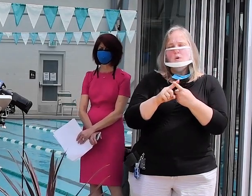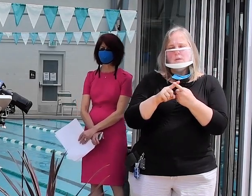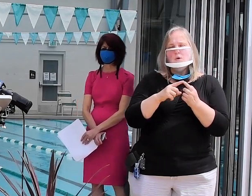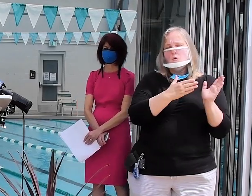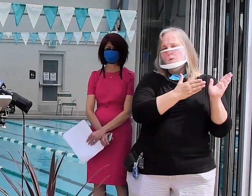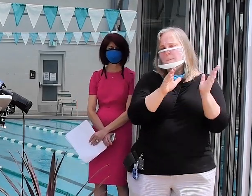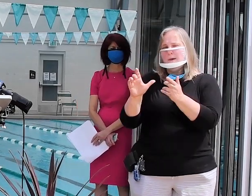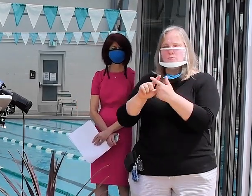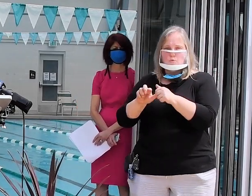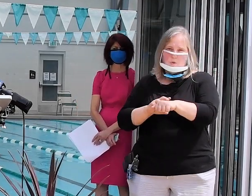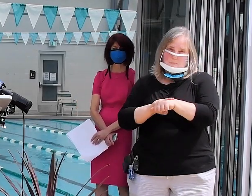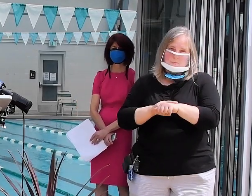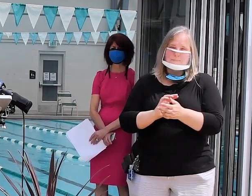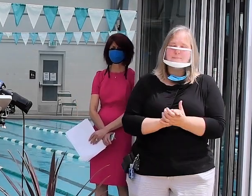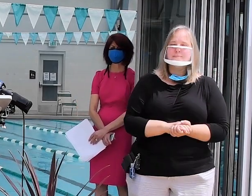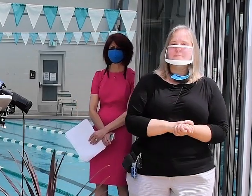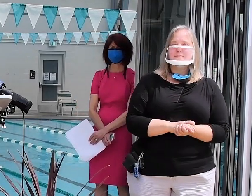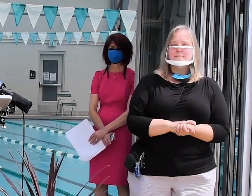normal.